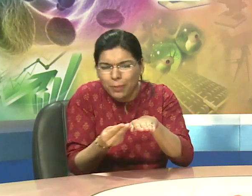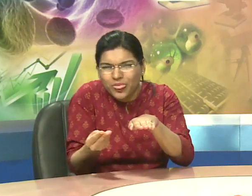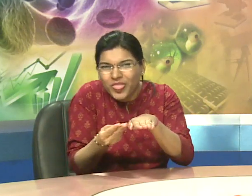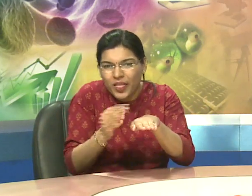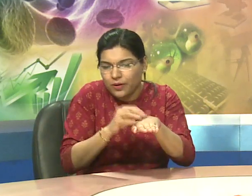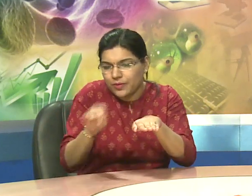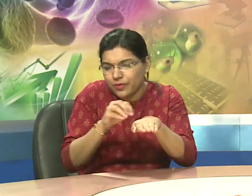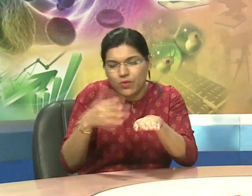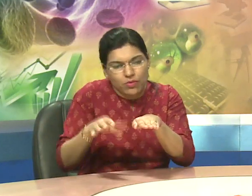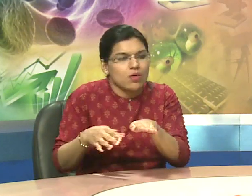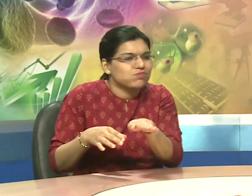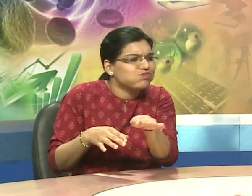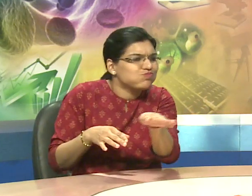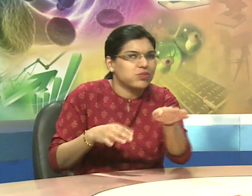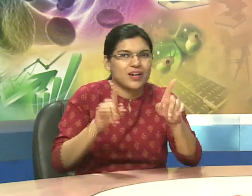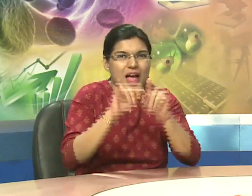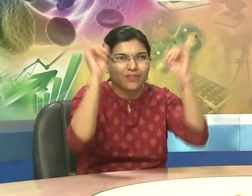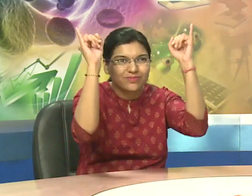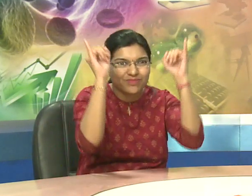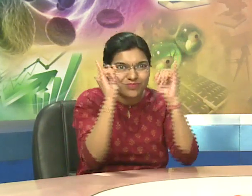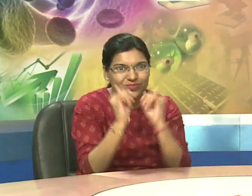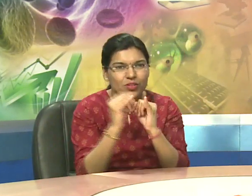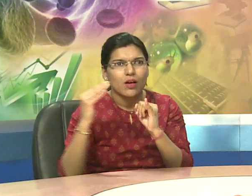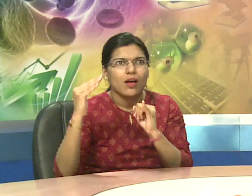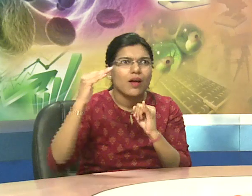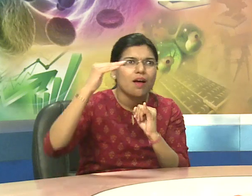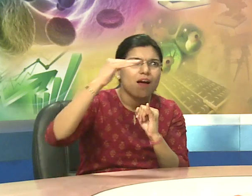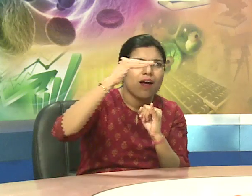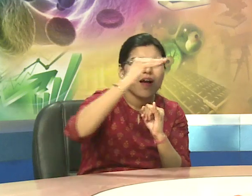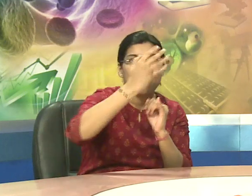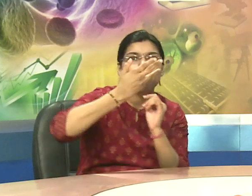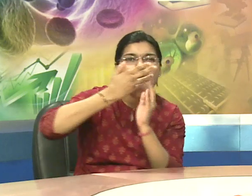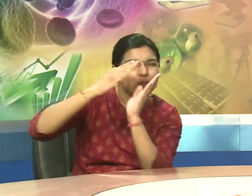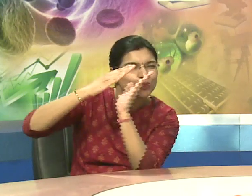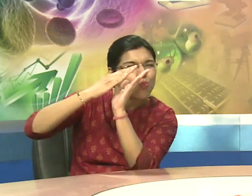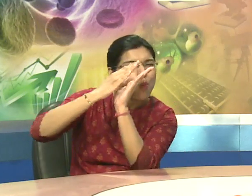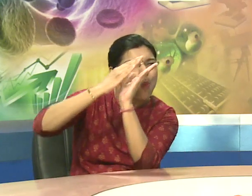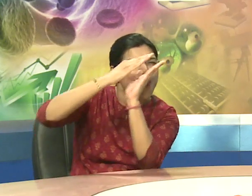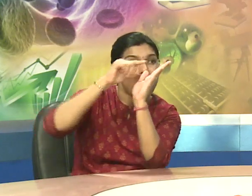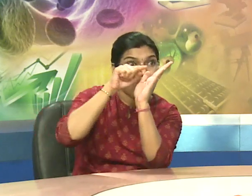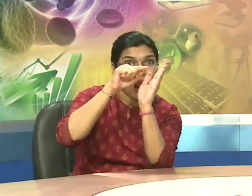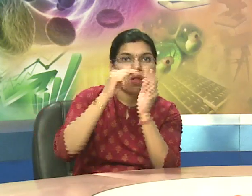ships deliver the things at the edge of the river, and from that